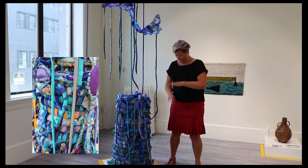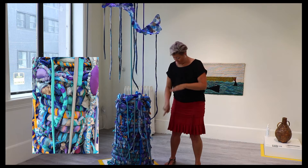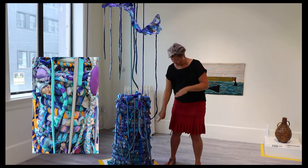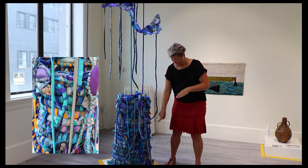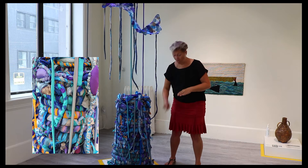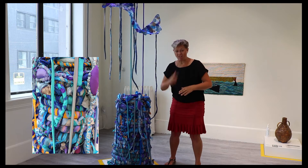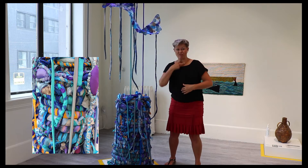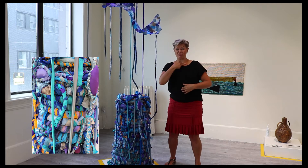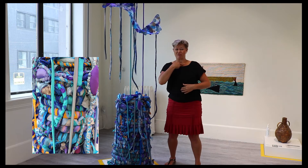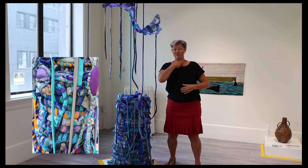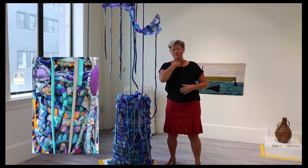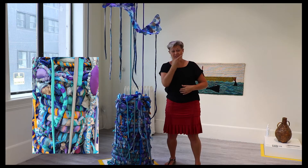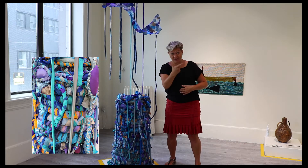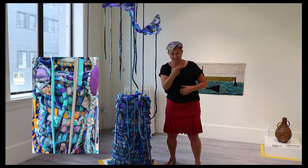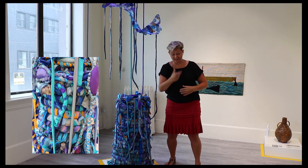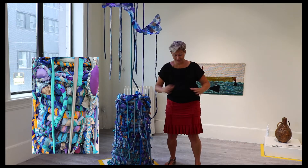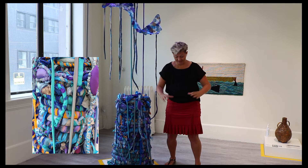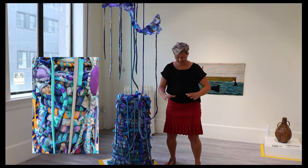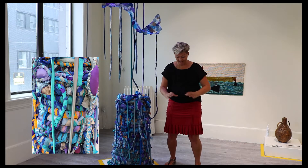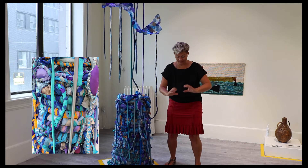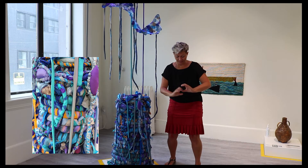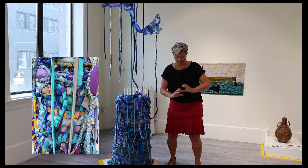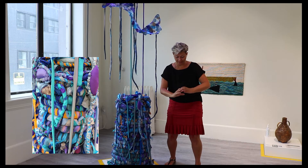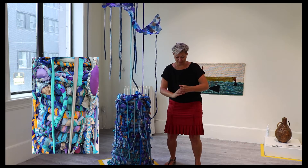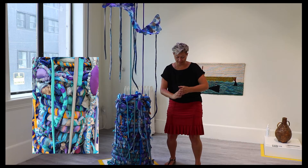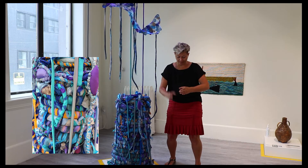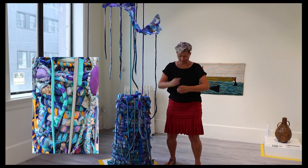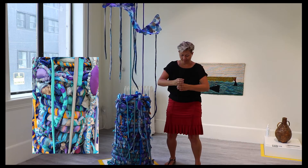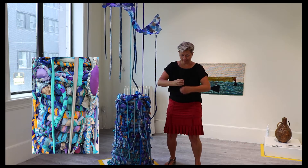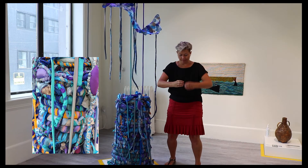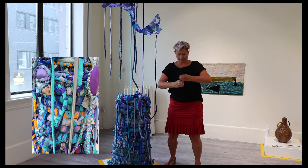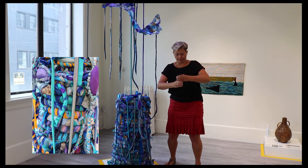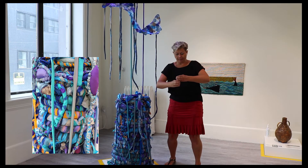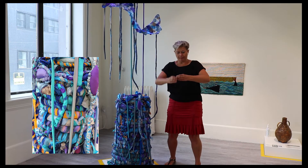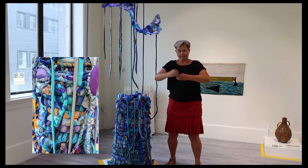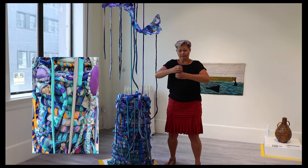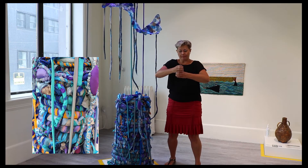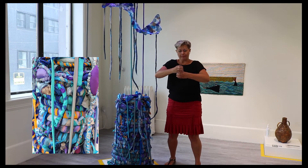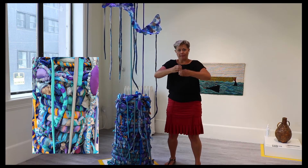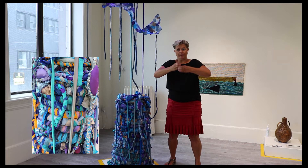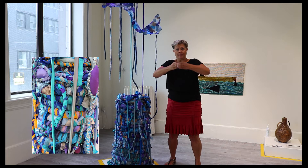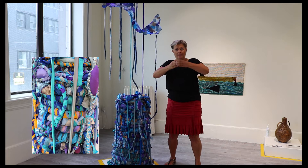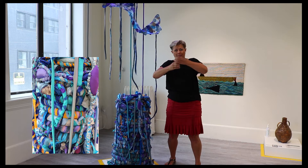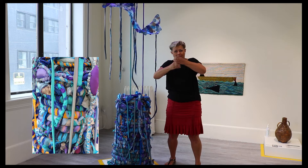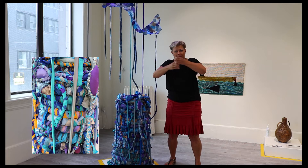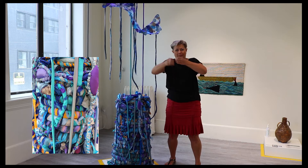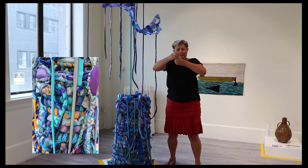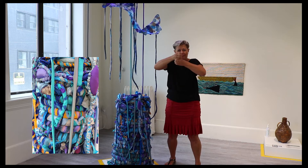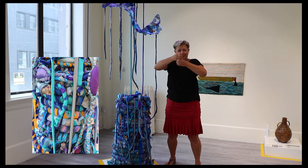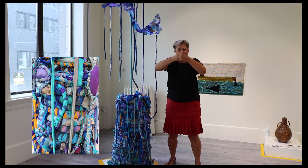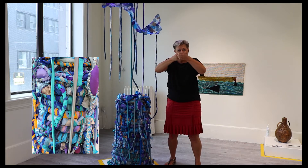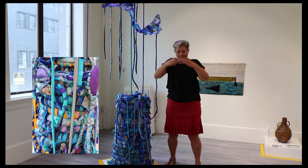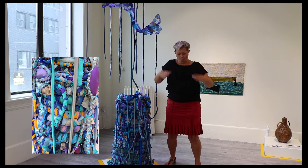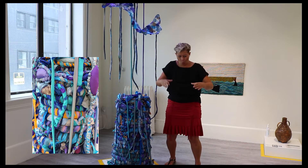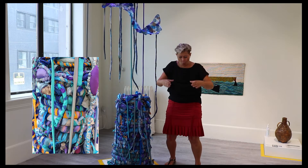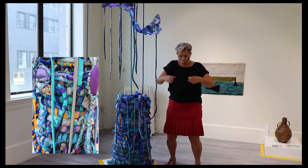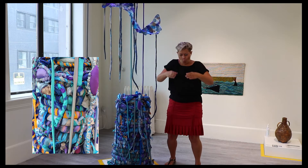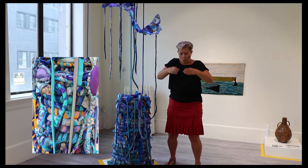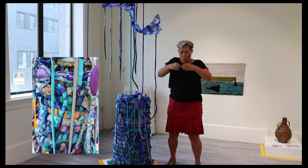of the sculpture, and as the coils build on top of each other, they slowly begin to become smaller. Around the top,